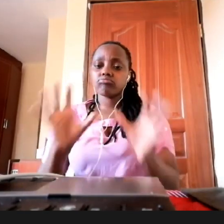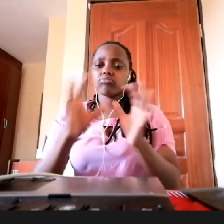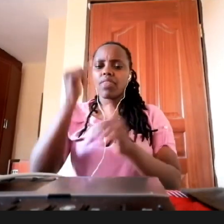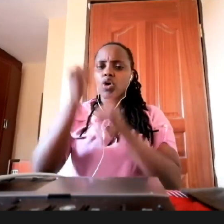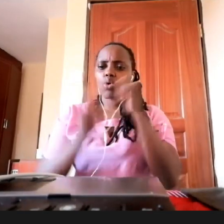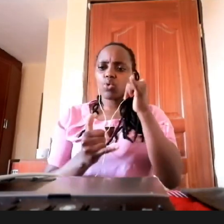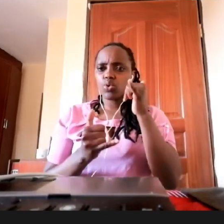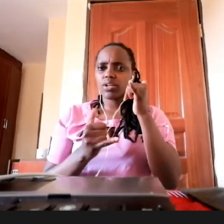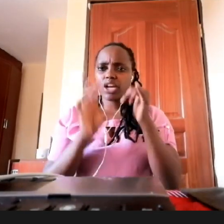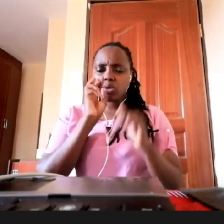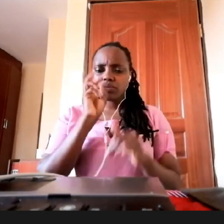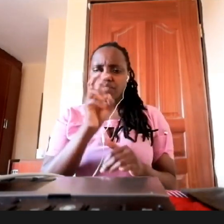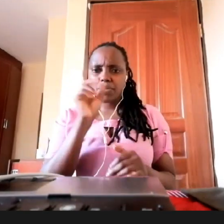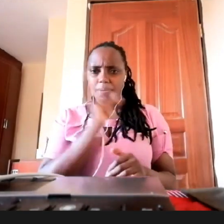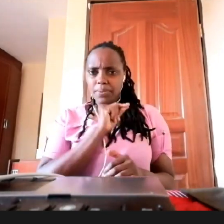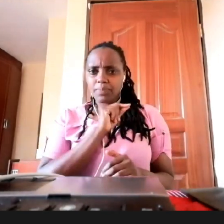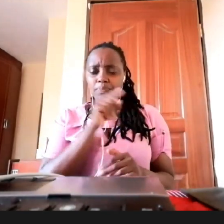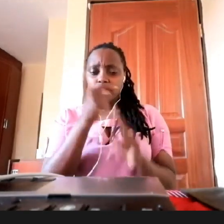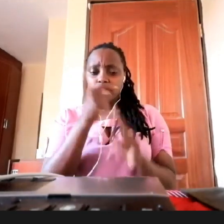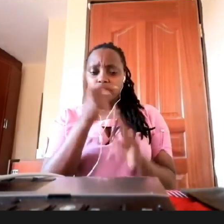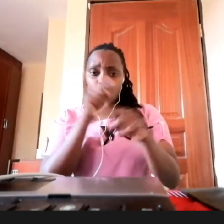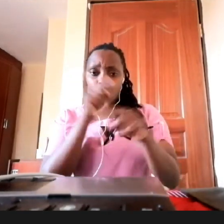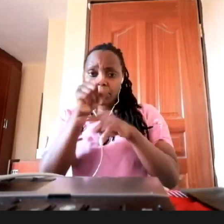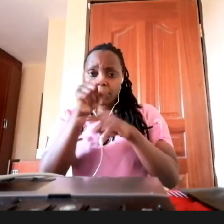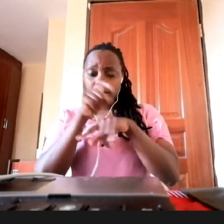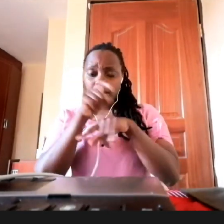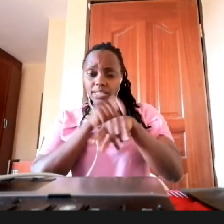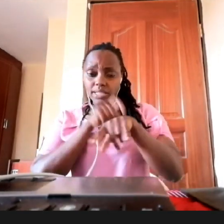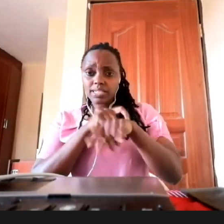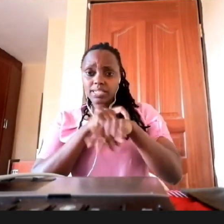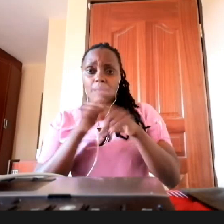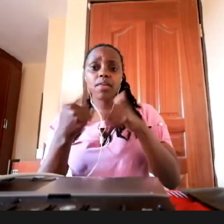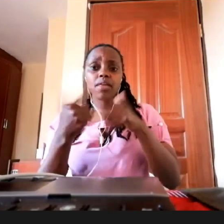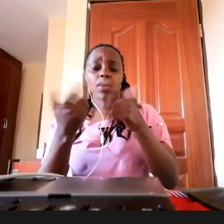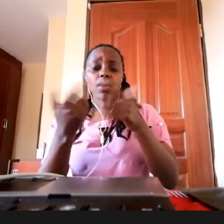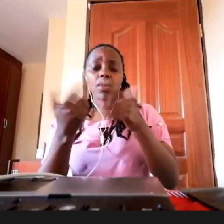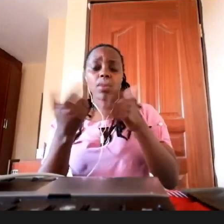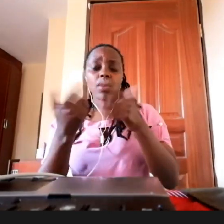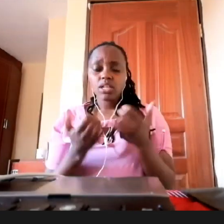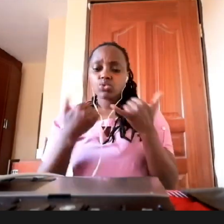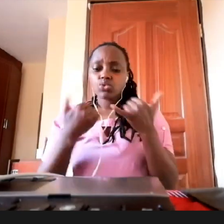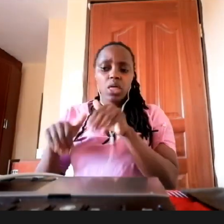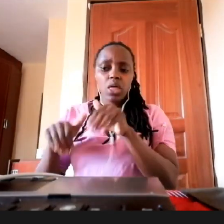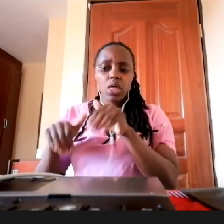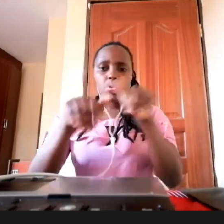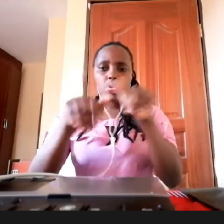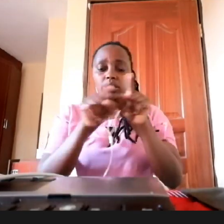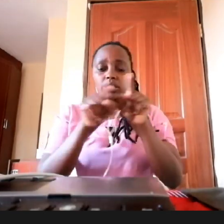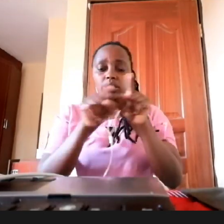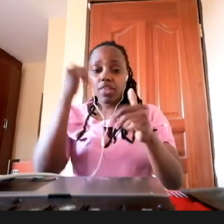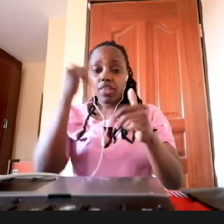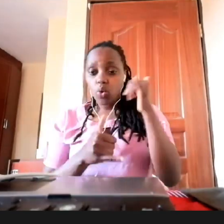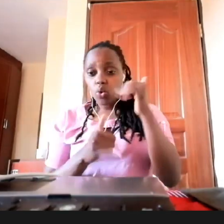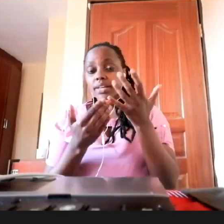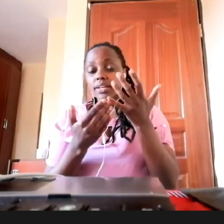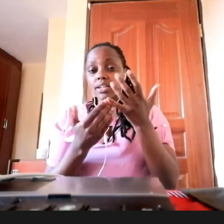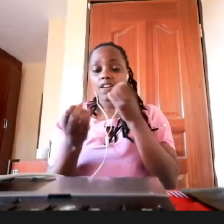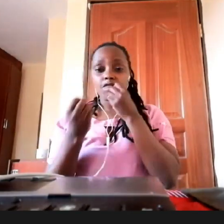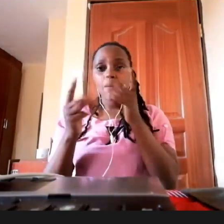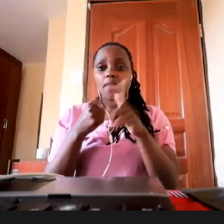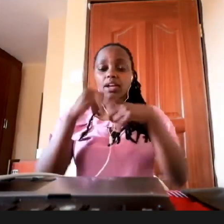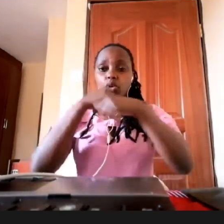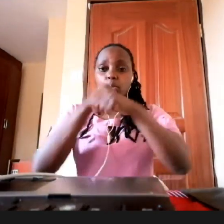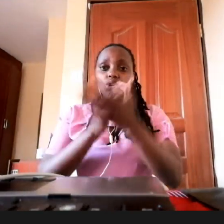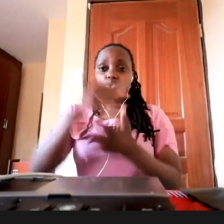observations. Right from that moment, we need to keep track of these concluding observations and make sure that our